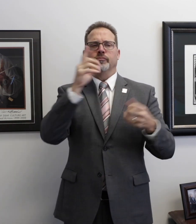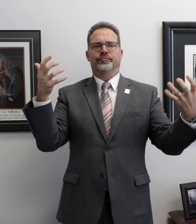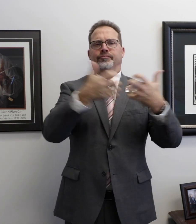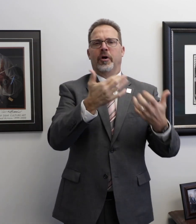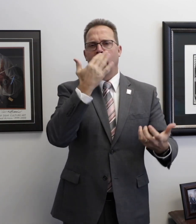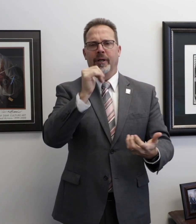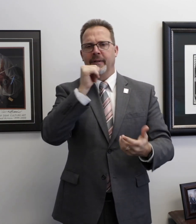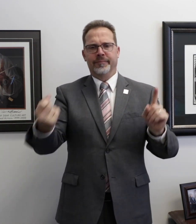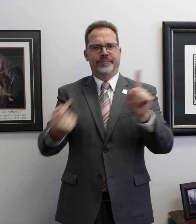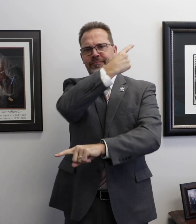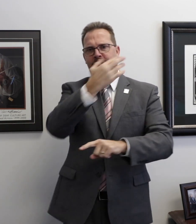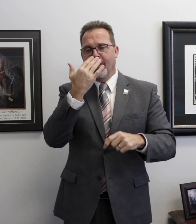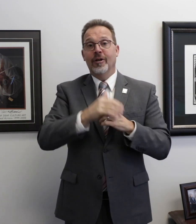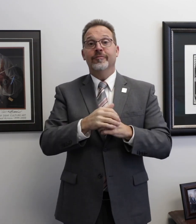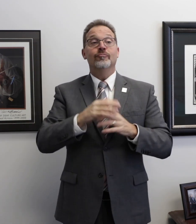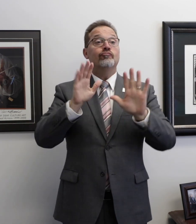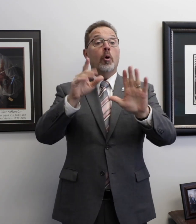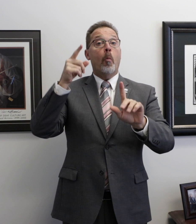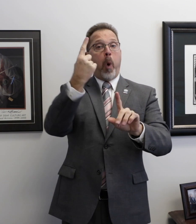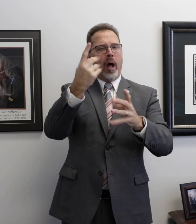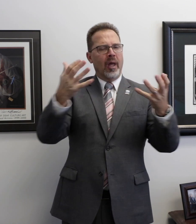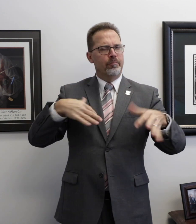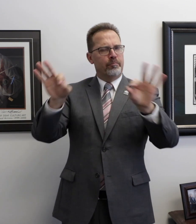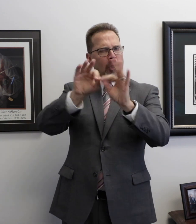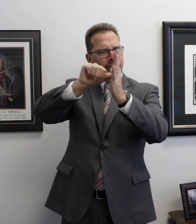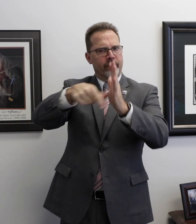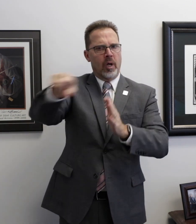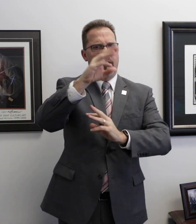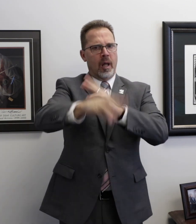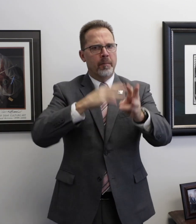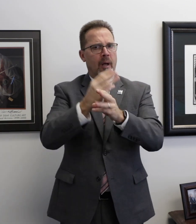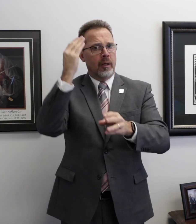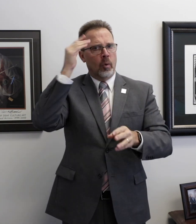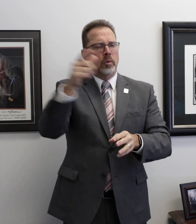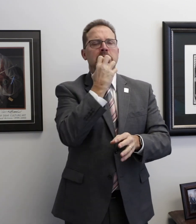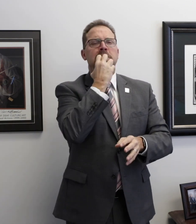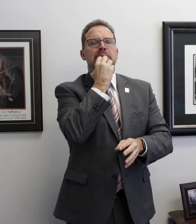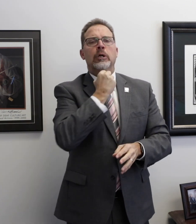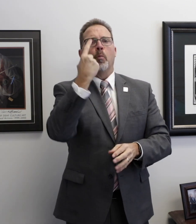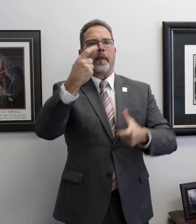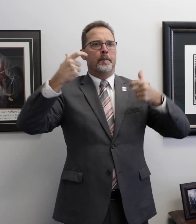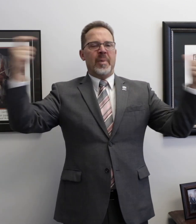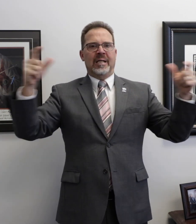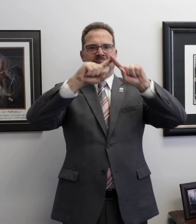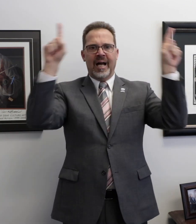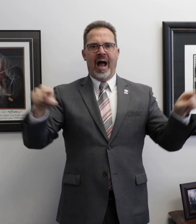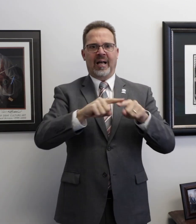new paint job on all the buildings so the colors are better coordinated. For the alumni, we know you care deeply about the old metal sign that